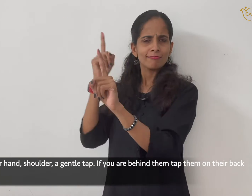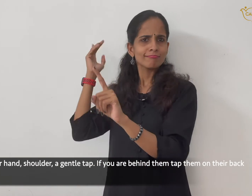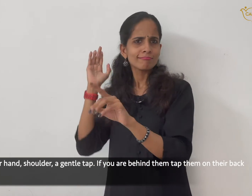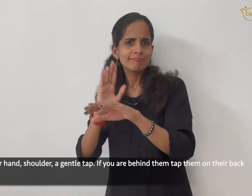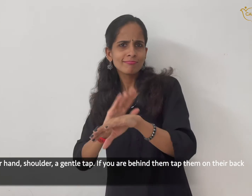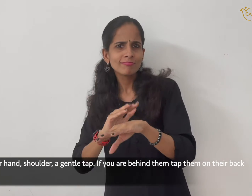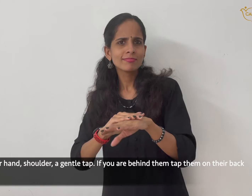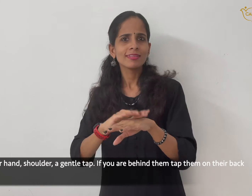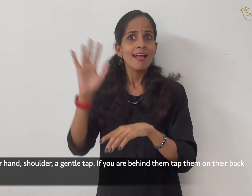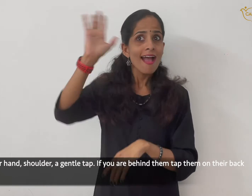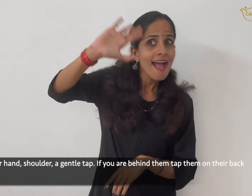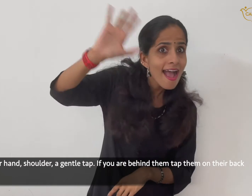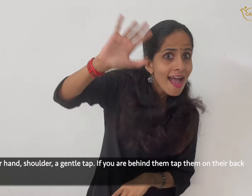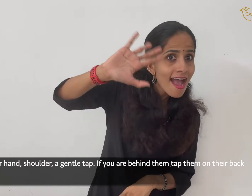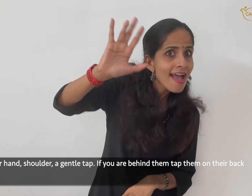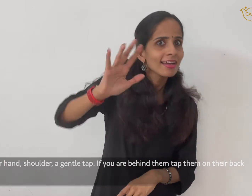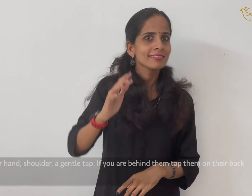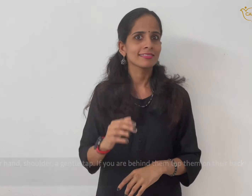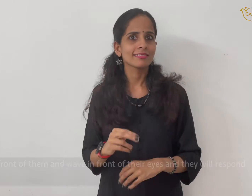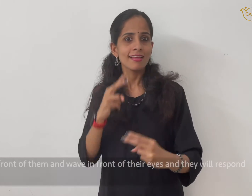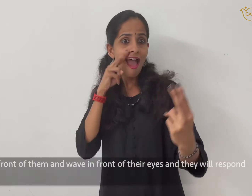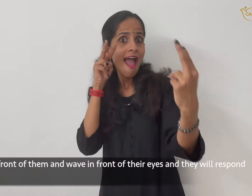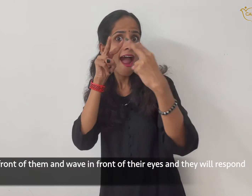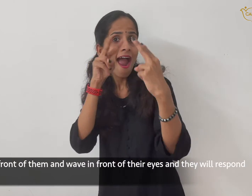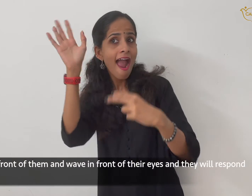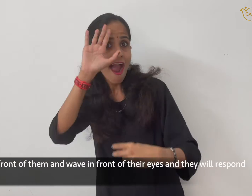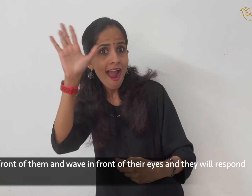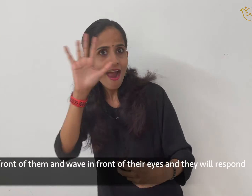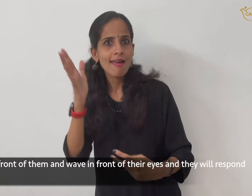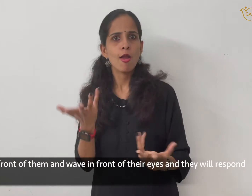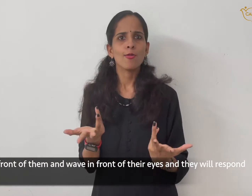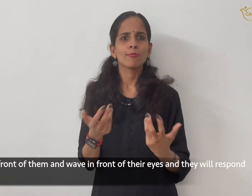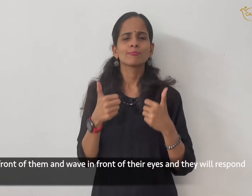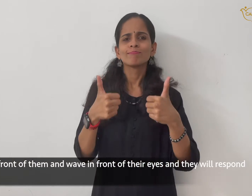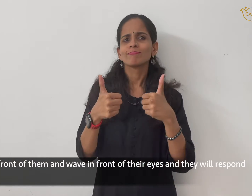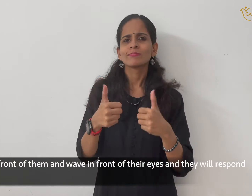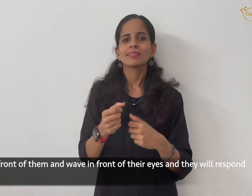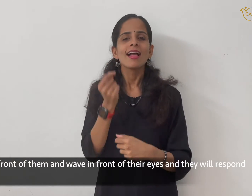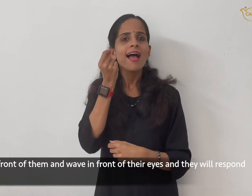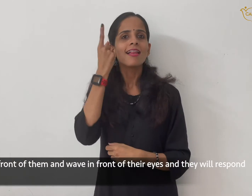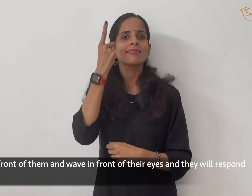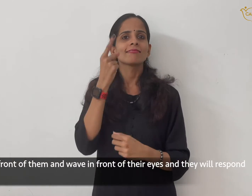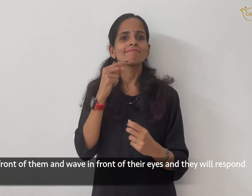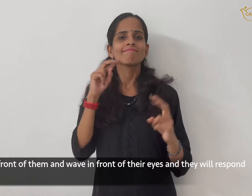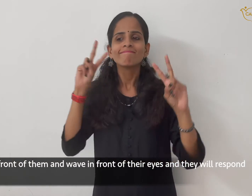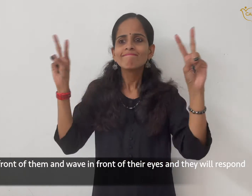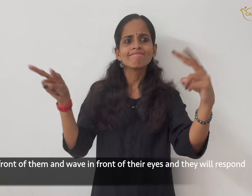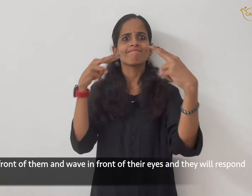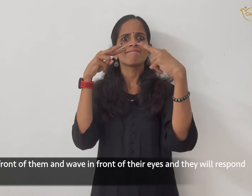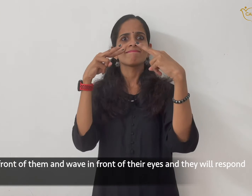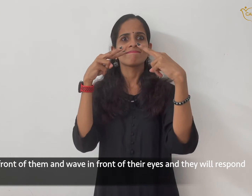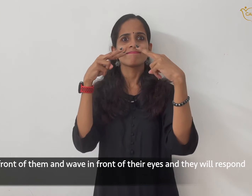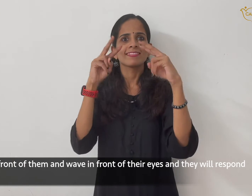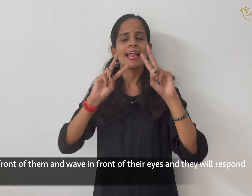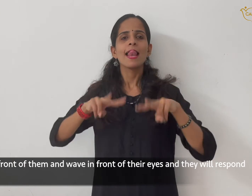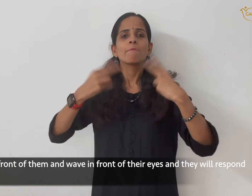them, tap them on their back, or come in front of them and wave in front of their eyes and they will respond.